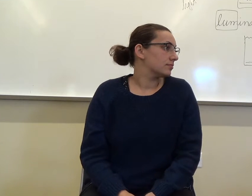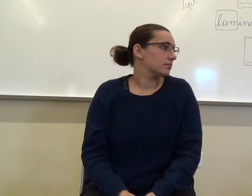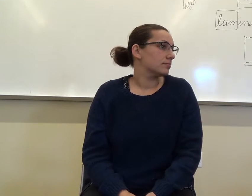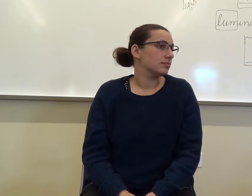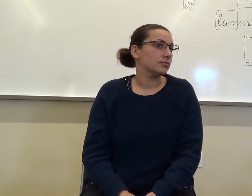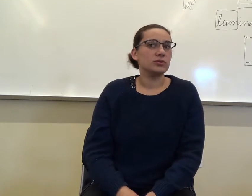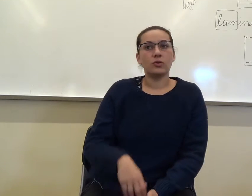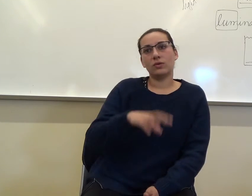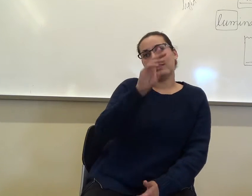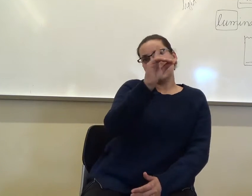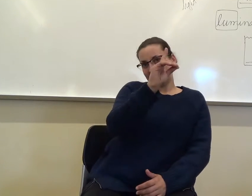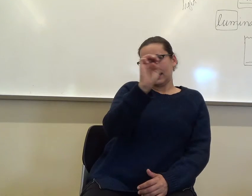Desegregation,